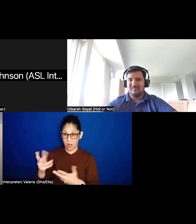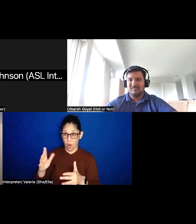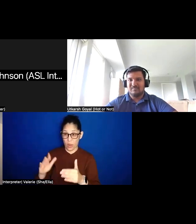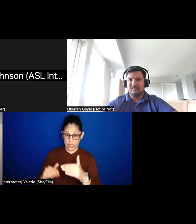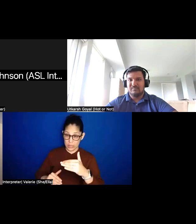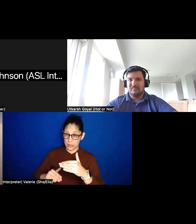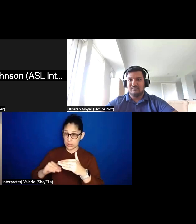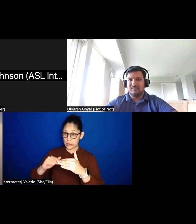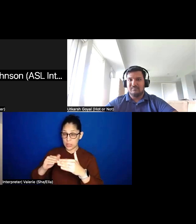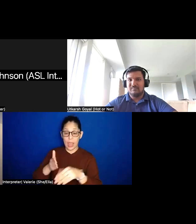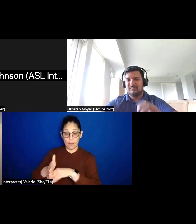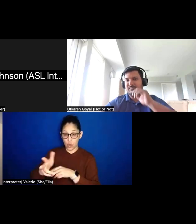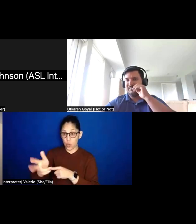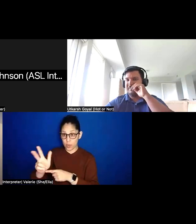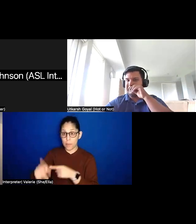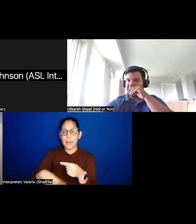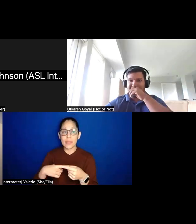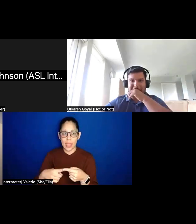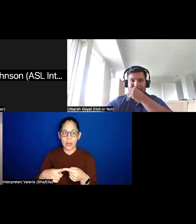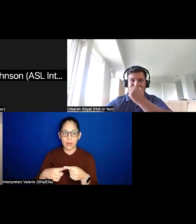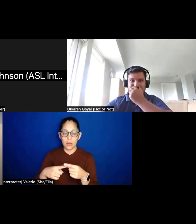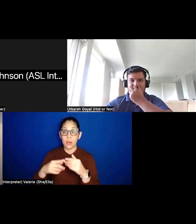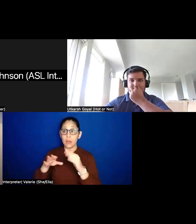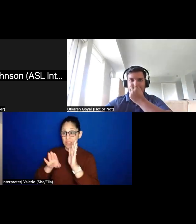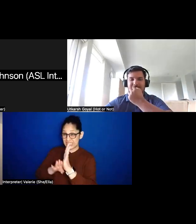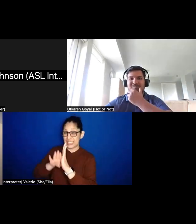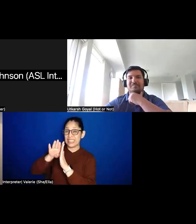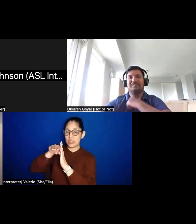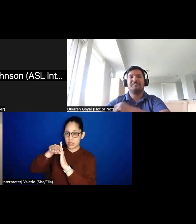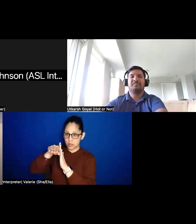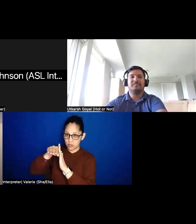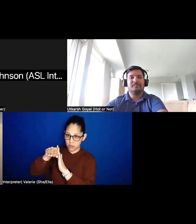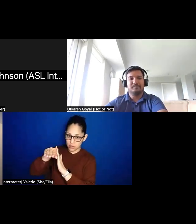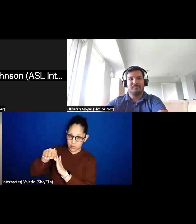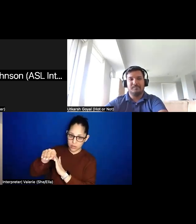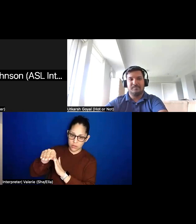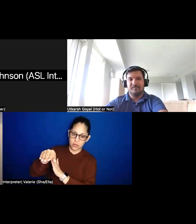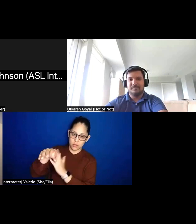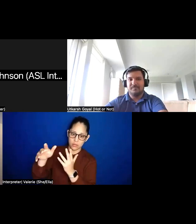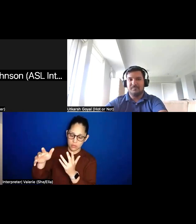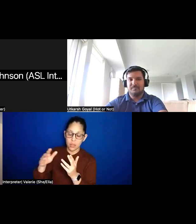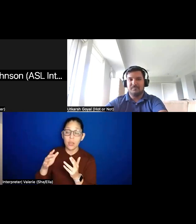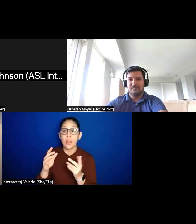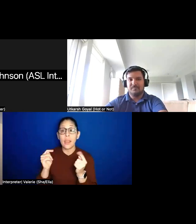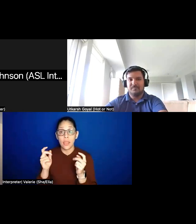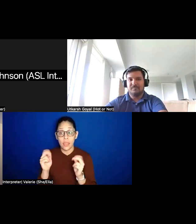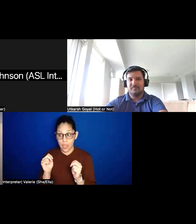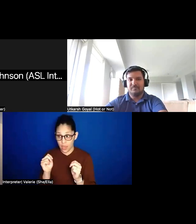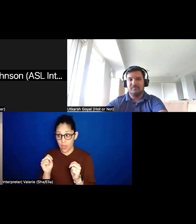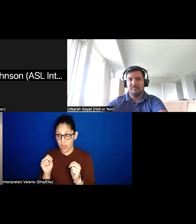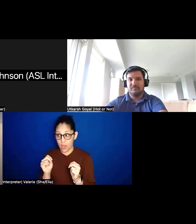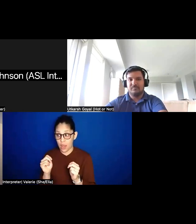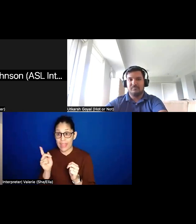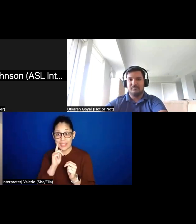3 minutes. But then it really just trickled out, it kind of plateaued. But then I think